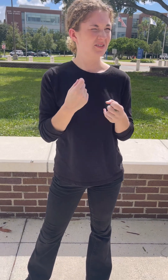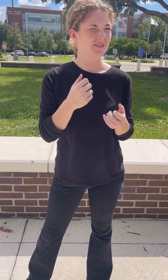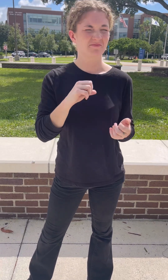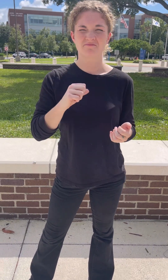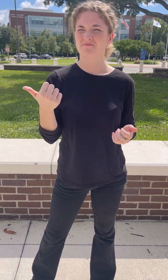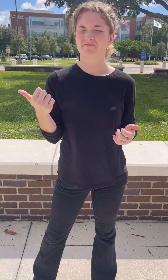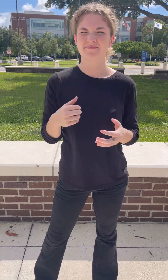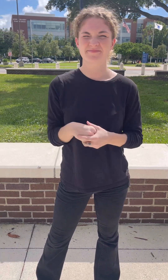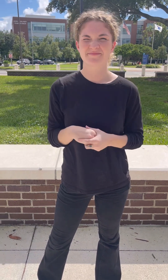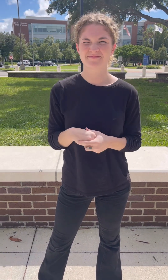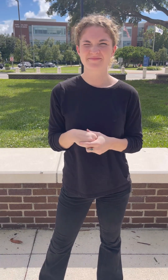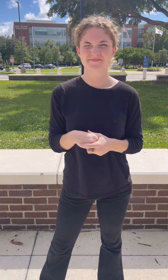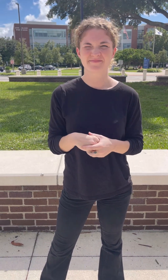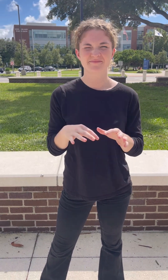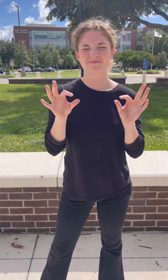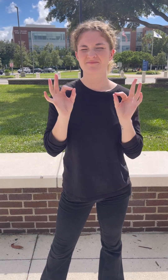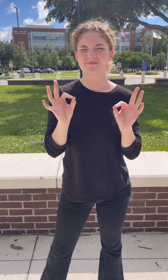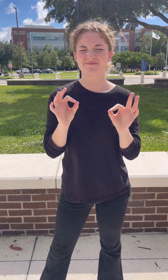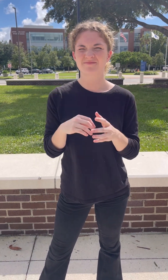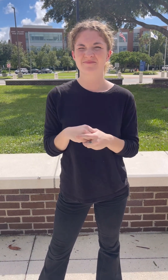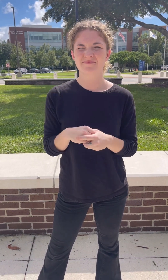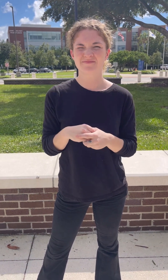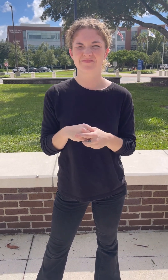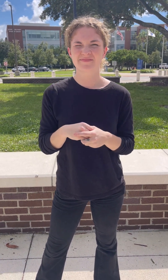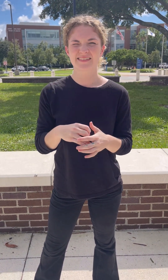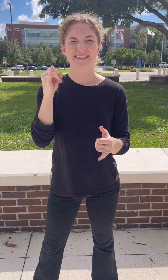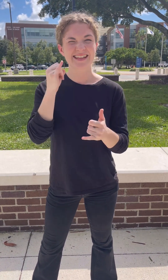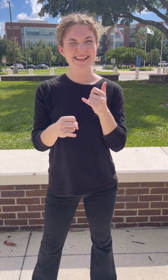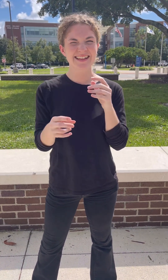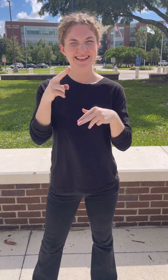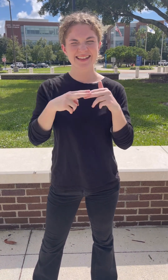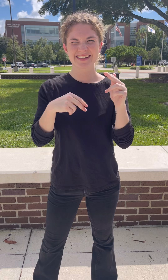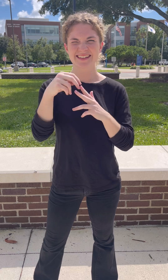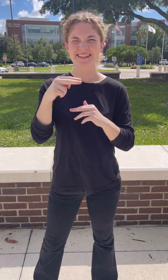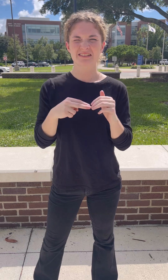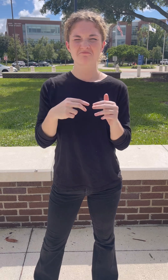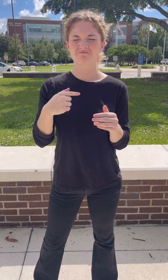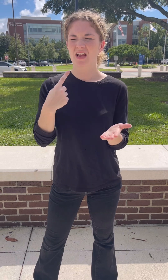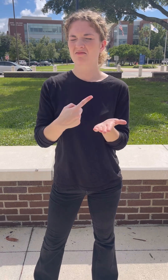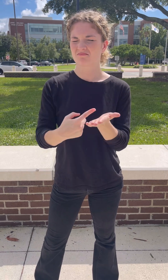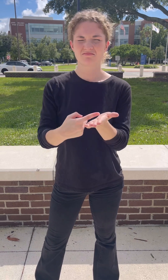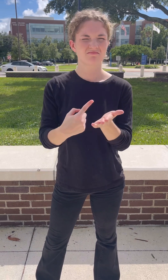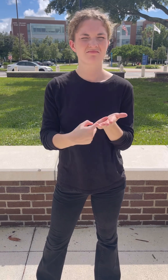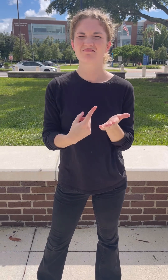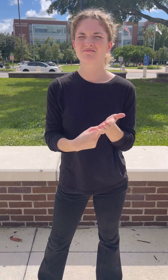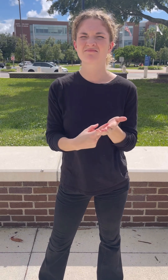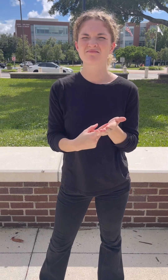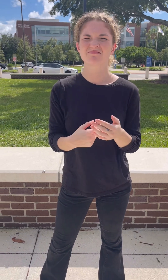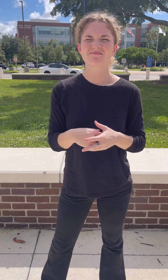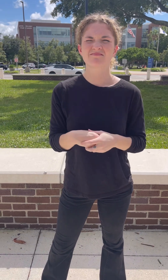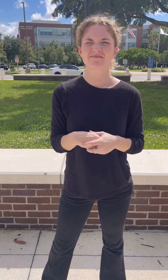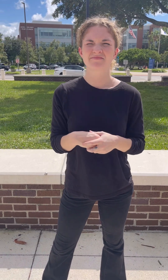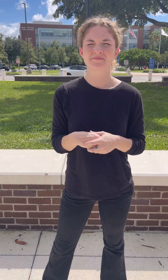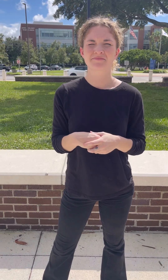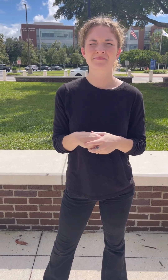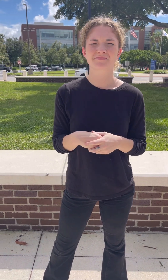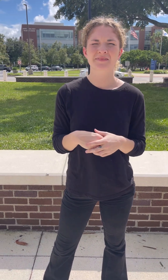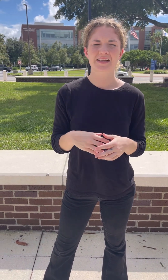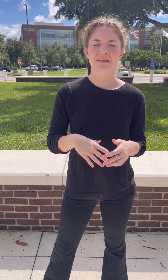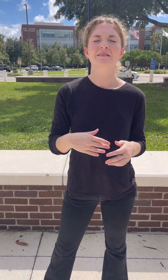Perfect. So this last building, I will just go ahead and talk about briefly. Actually, let's head inside. It's getting a little bit